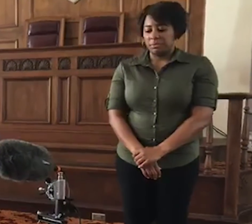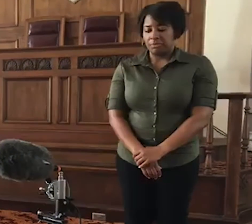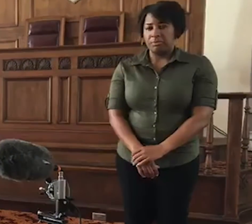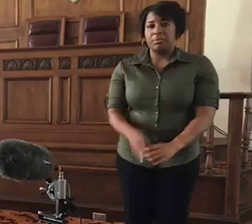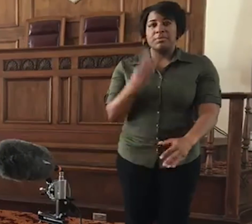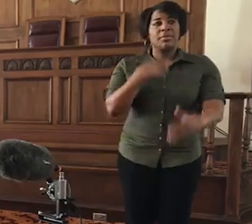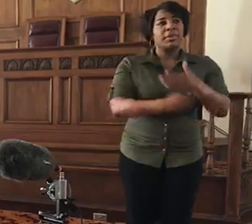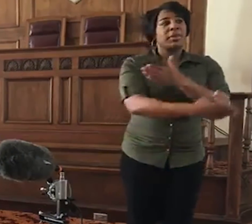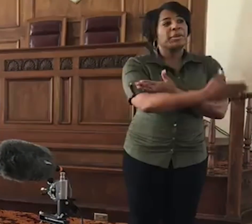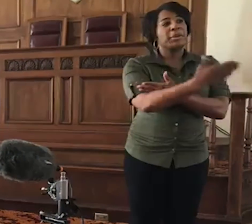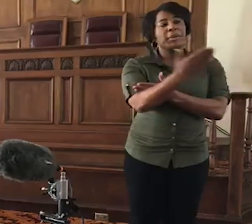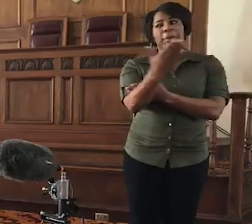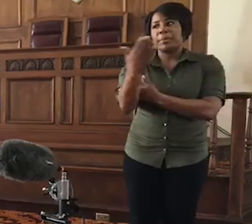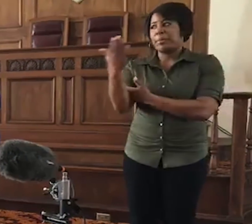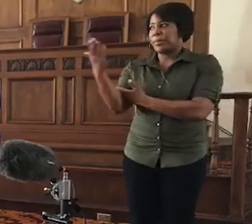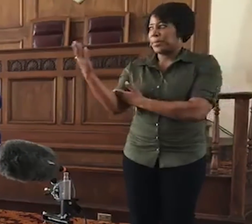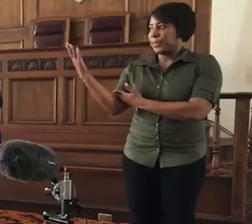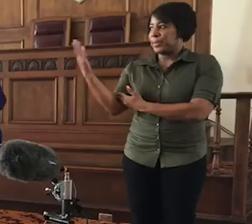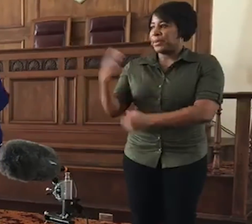Well, good morning, everyone.